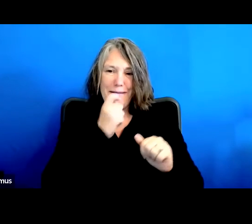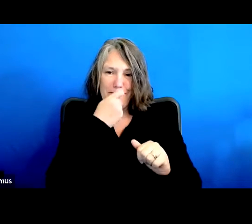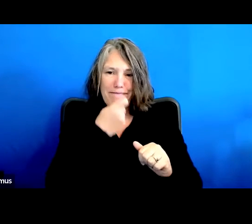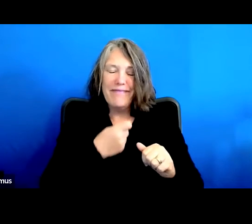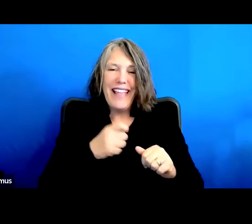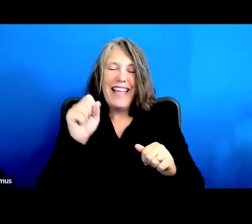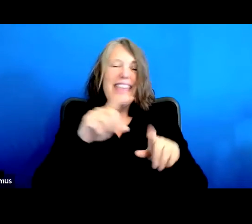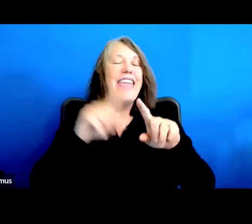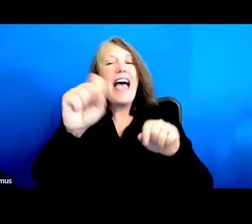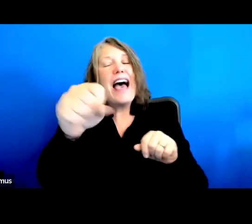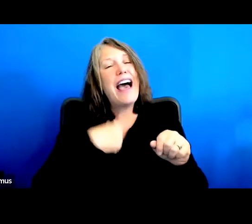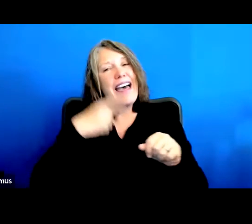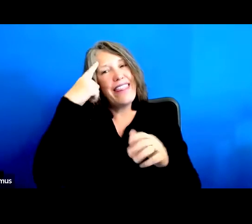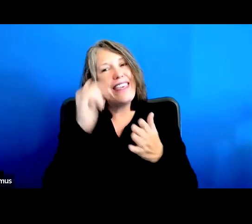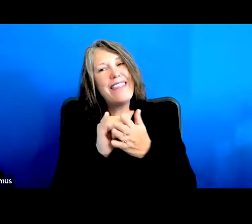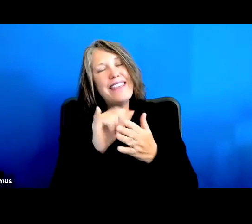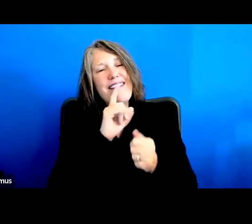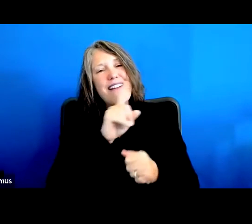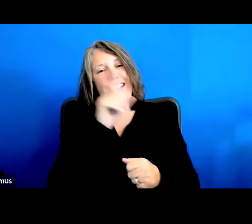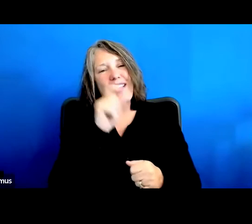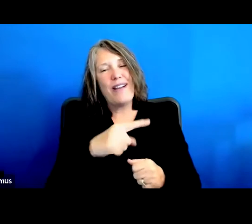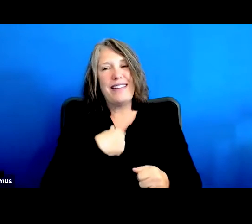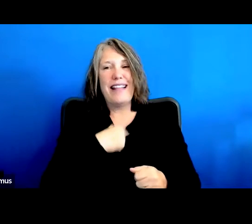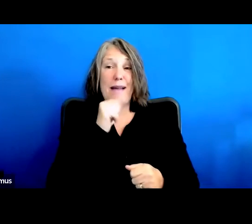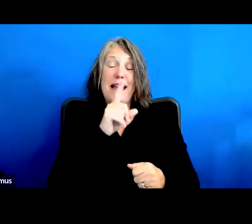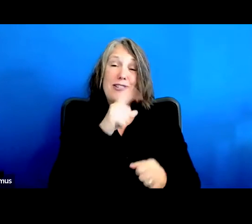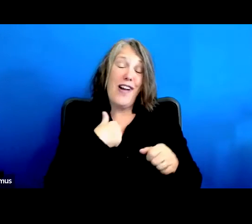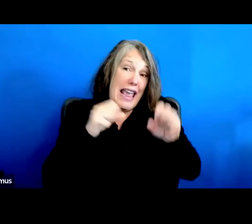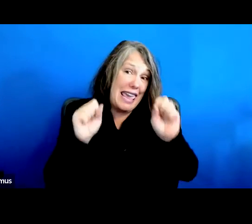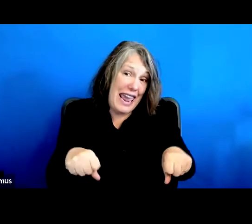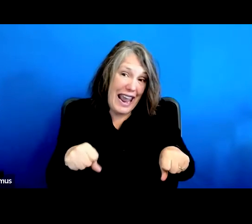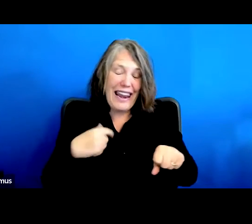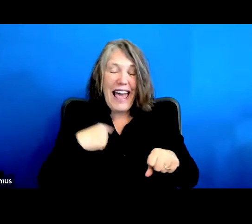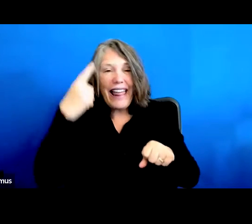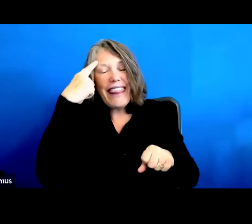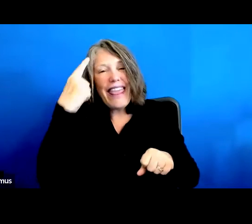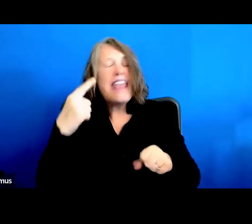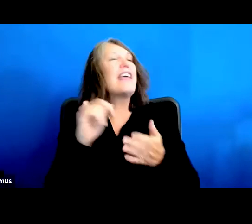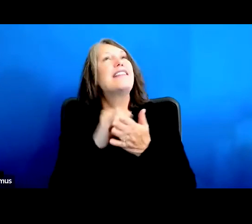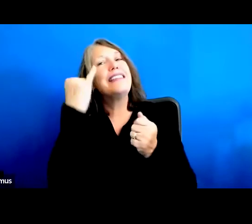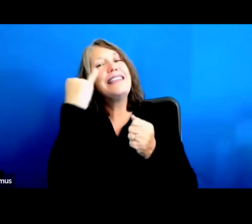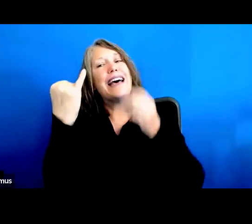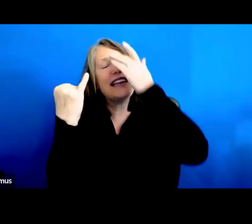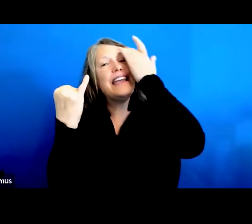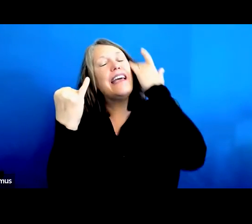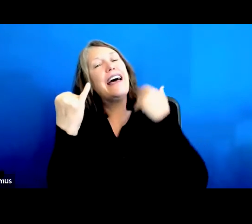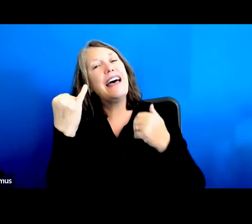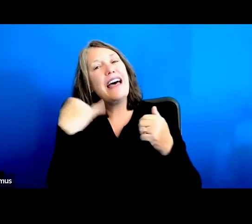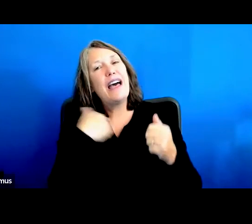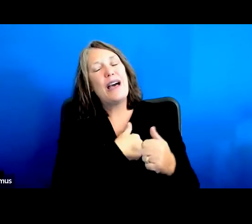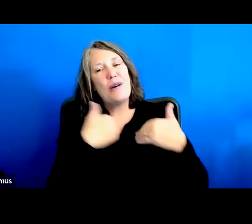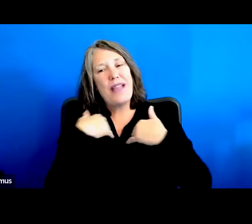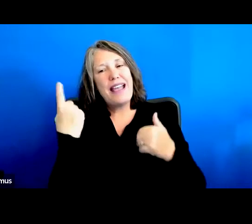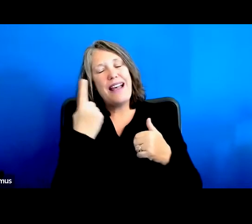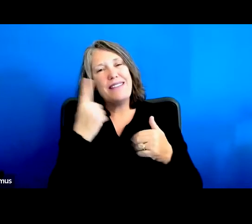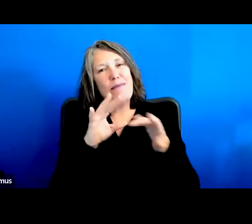Yeah, I think these are the questions. I'm not sure that I honestly can. I think it's more that this idea of we have someone commenting